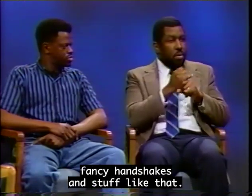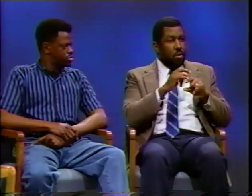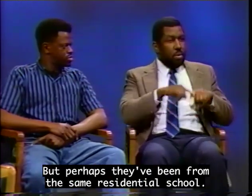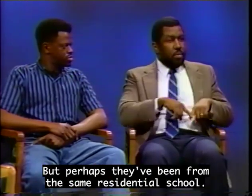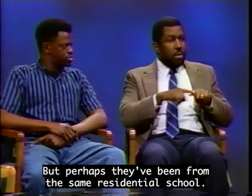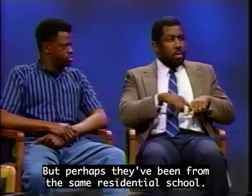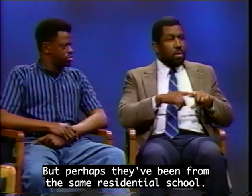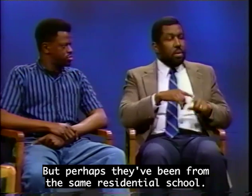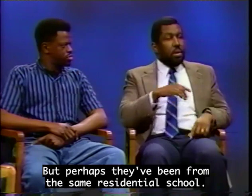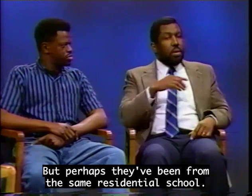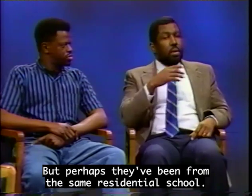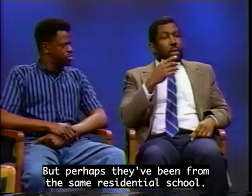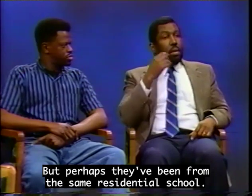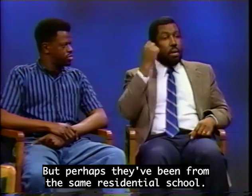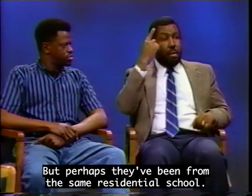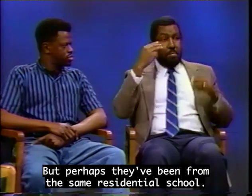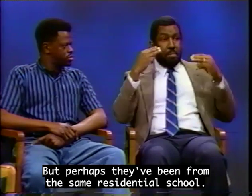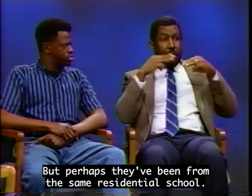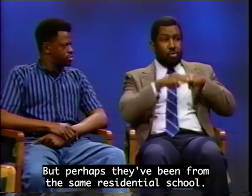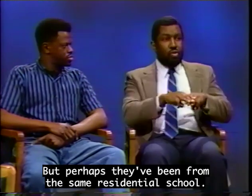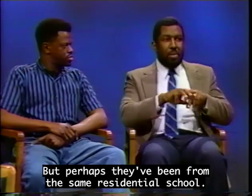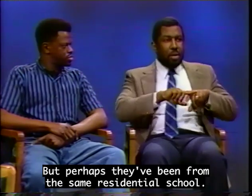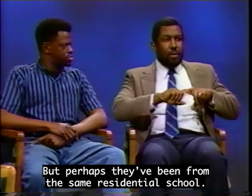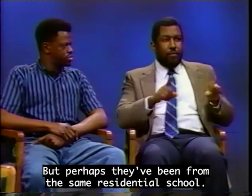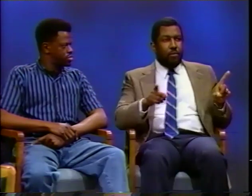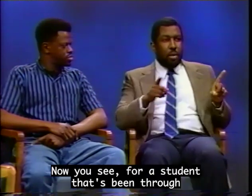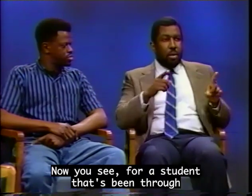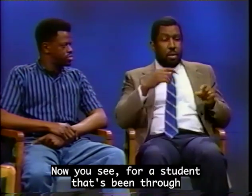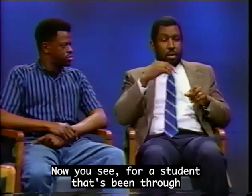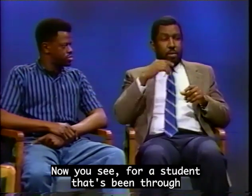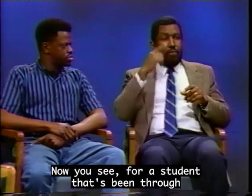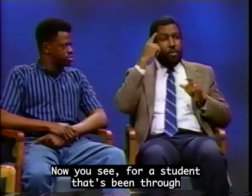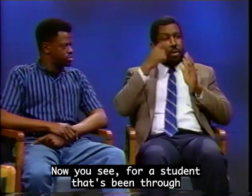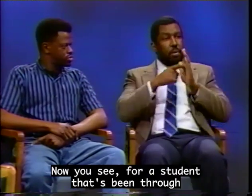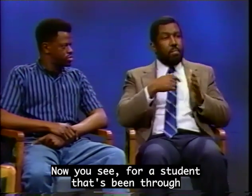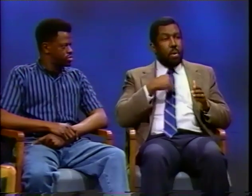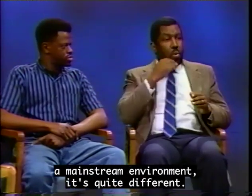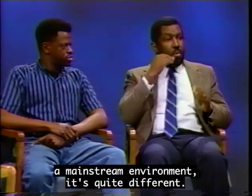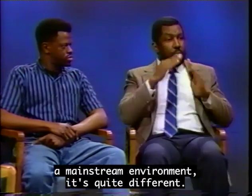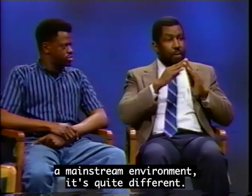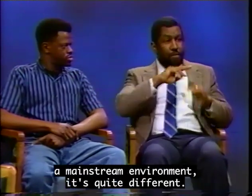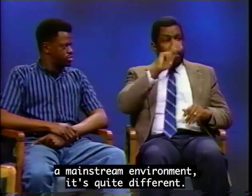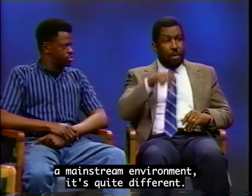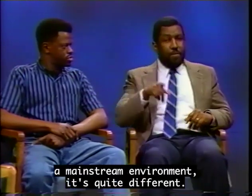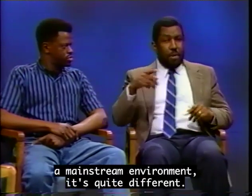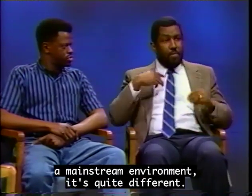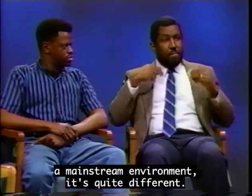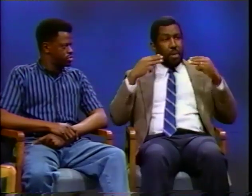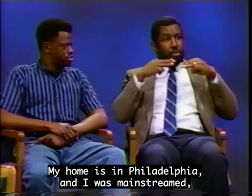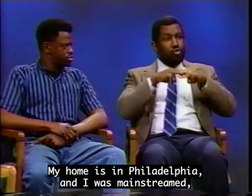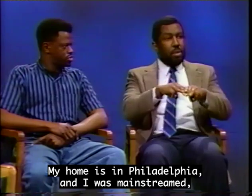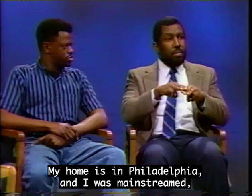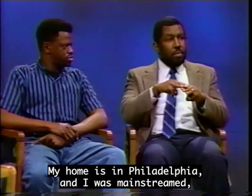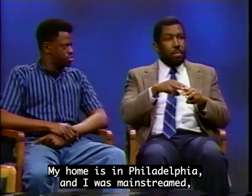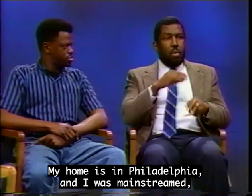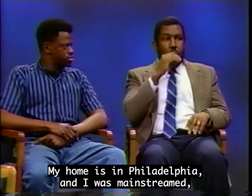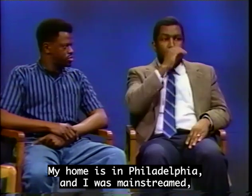that. But perhaps they've been from the same residential school. Now you see, for a student that's been through a mainstream environment, it's quite different. My home is in Philadelphia, and I